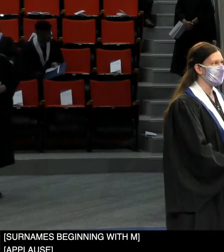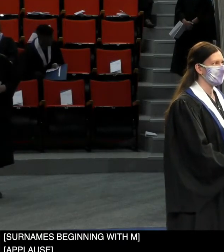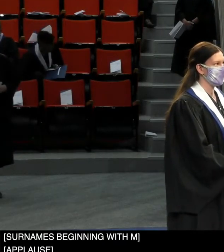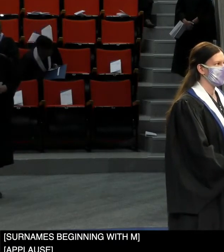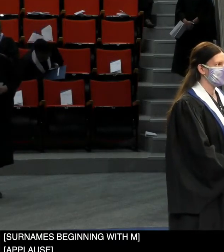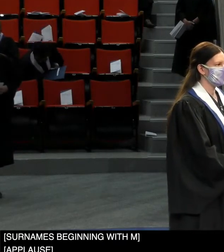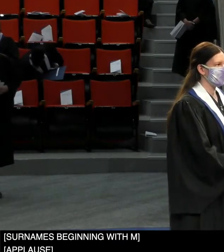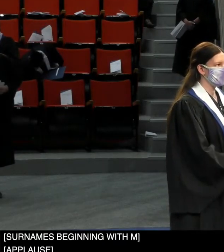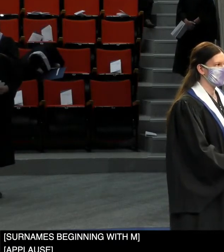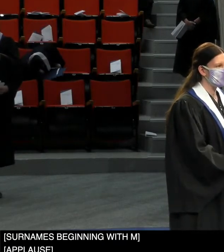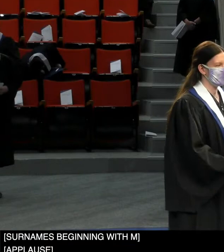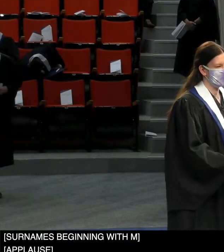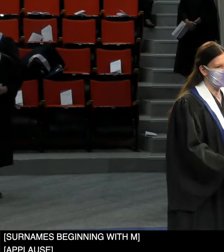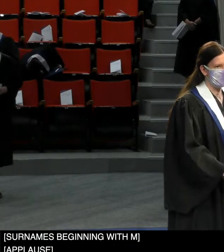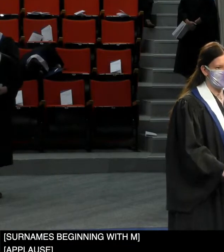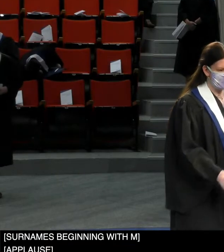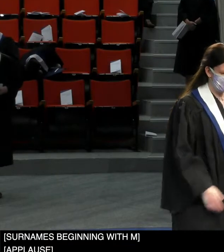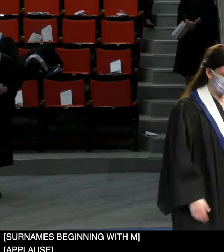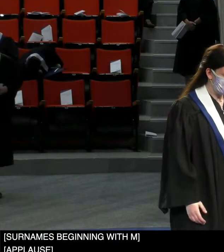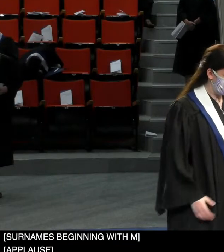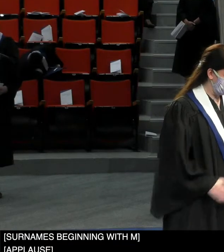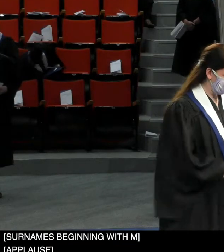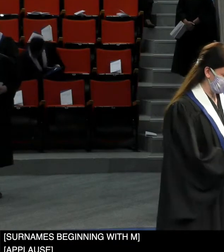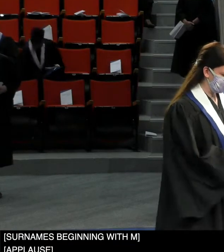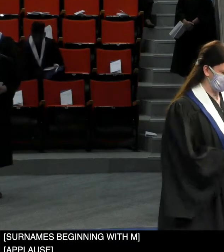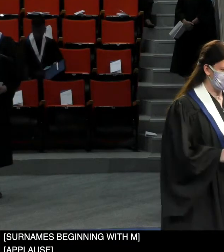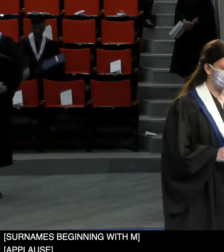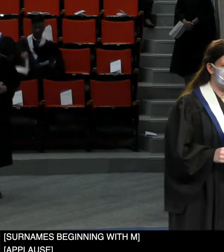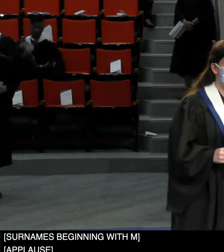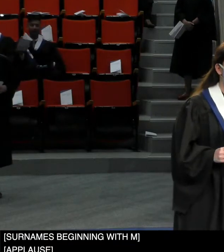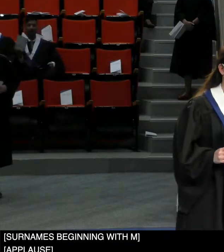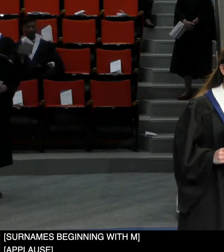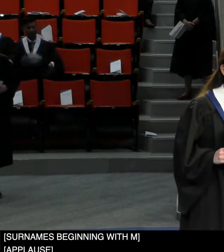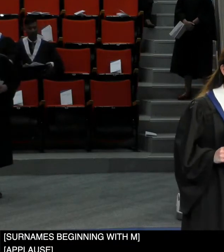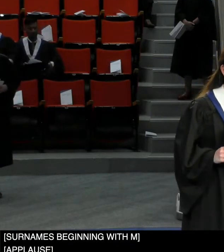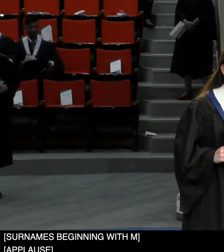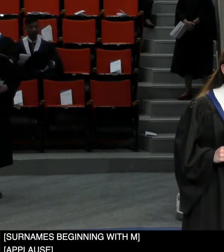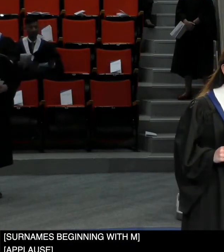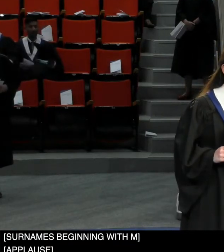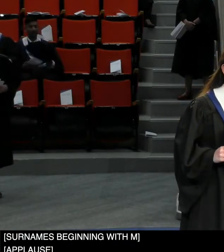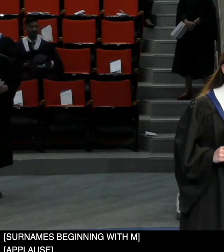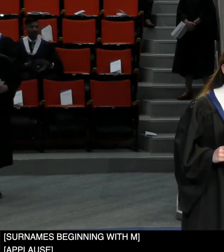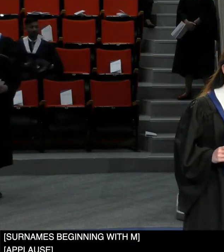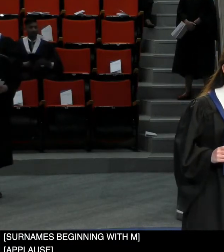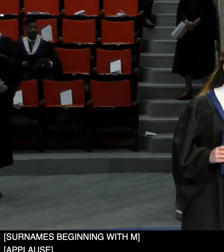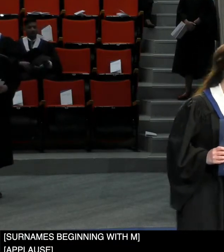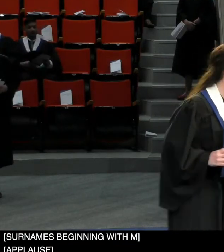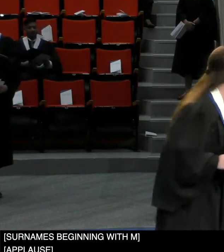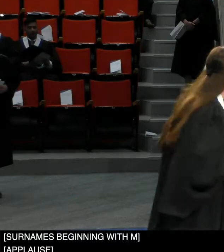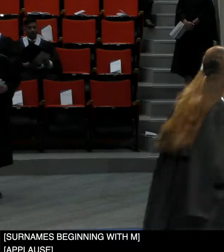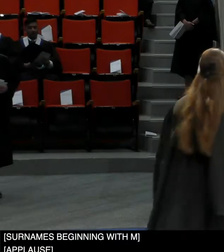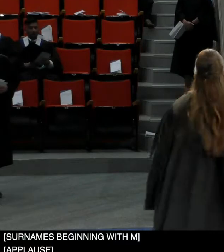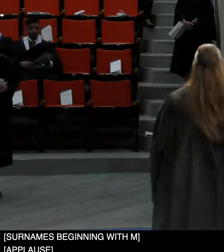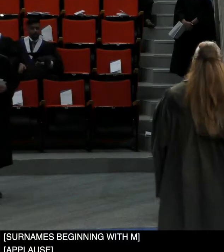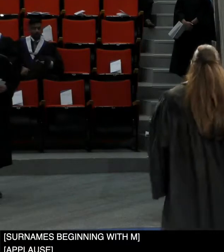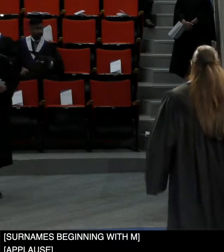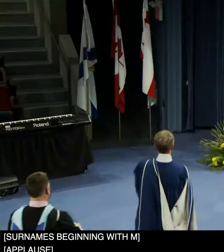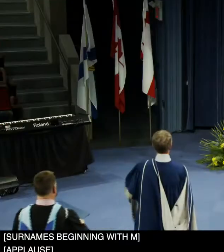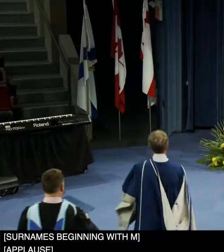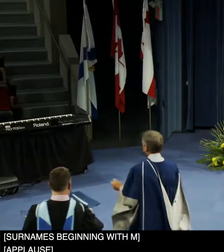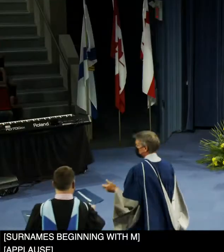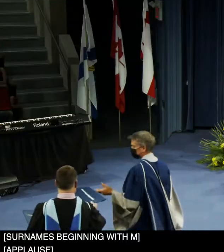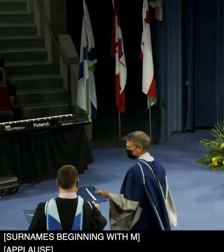respective certificates or diplomas. Mr. President, the candidates for the Diploma in Social Services. Holly